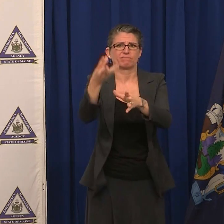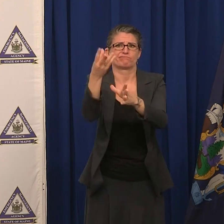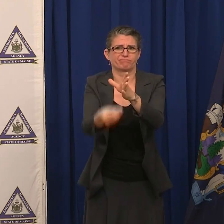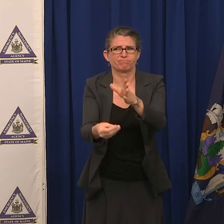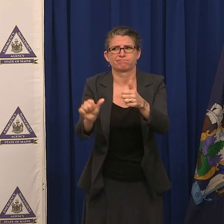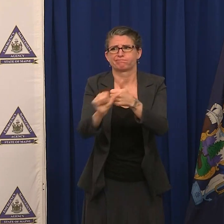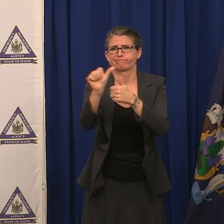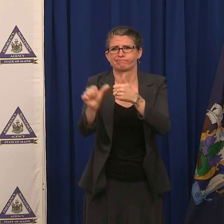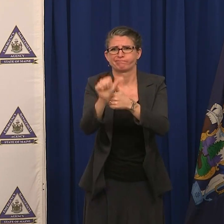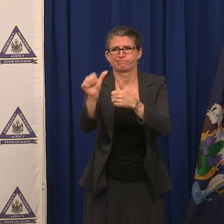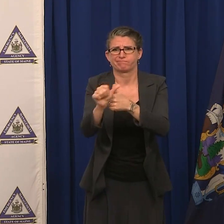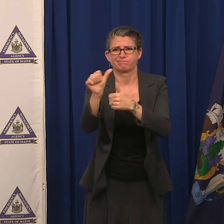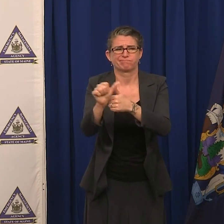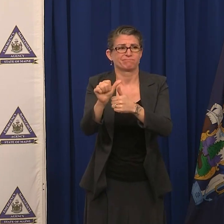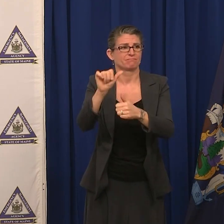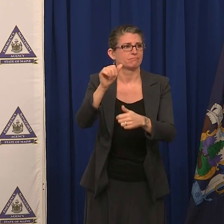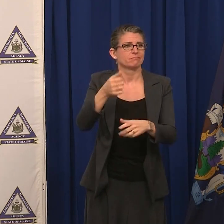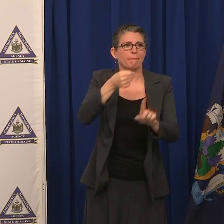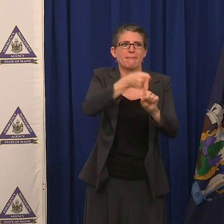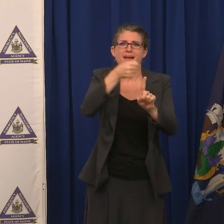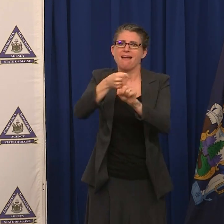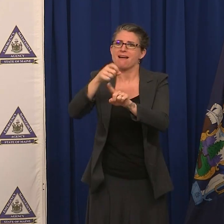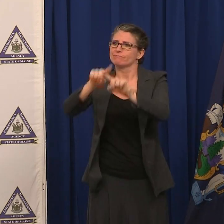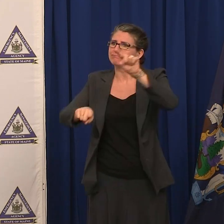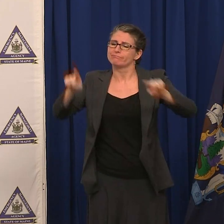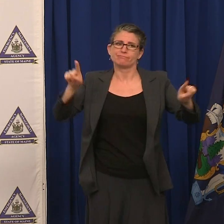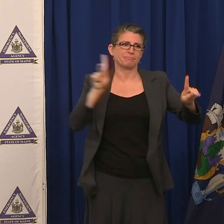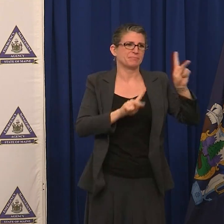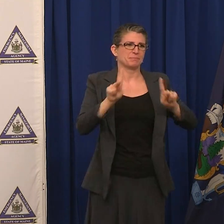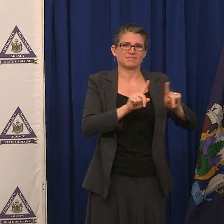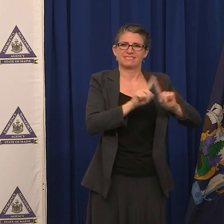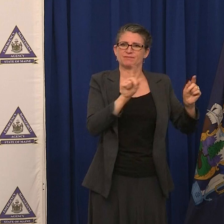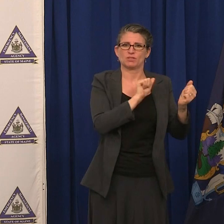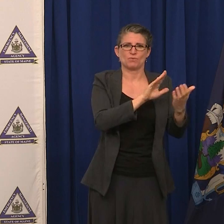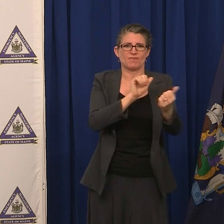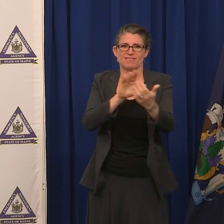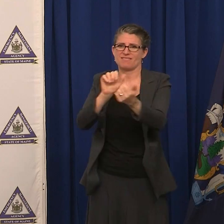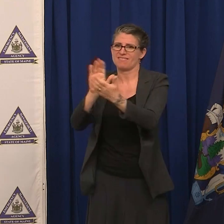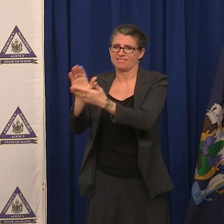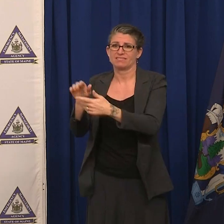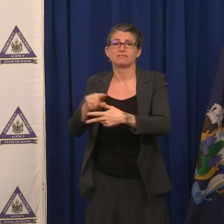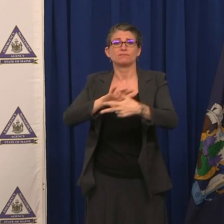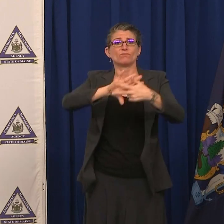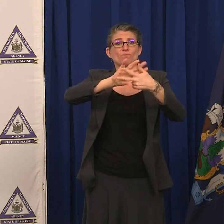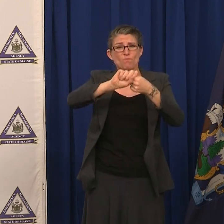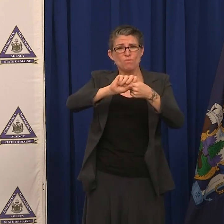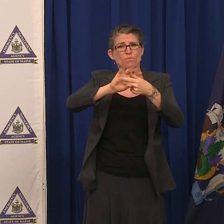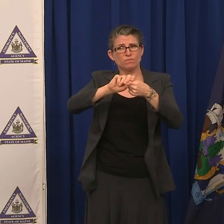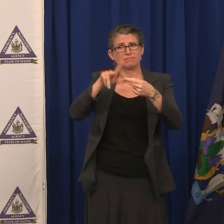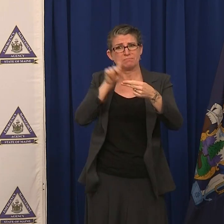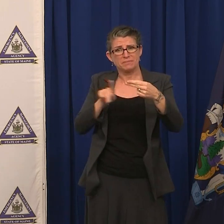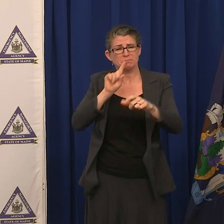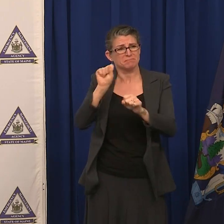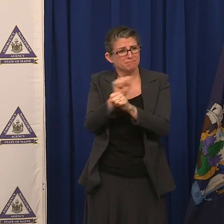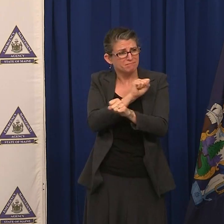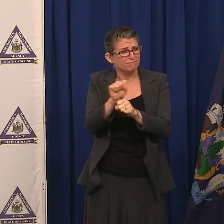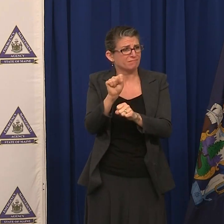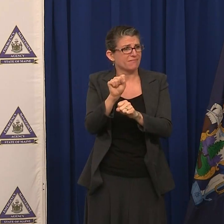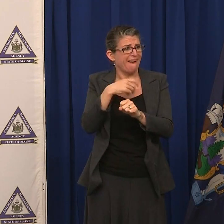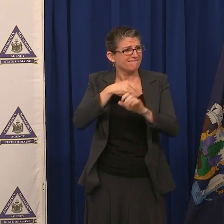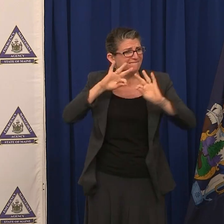passes was somebody's friend, spouse, father,